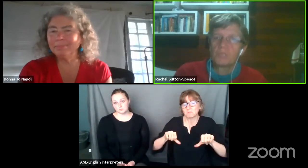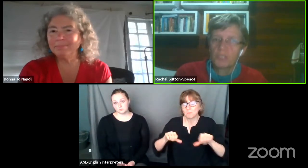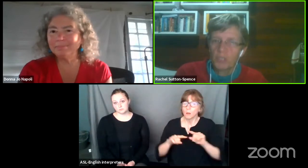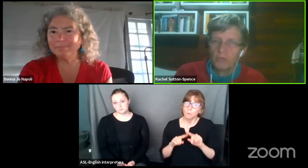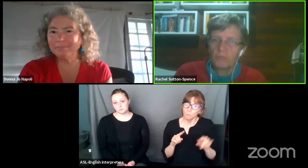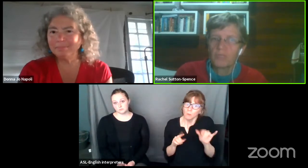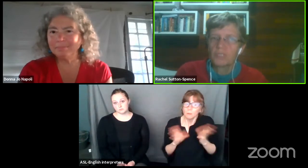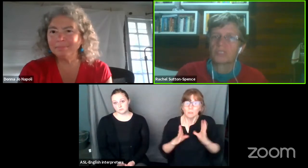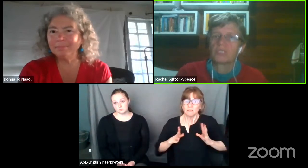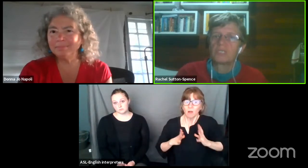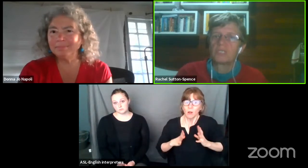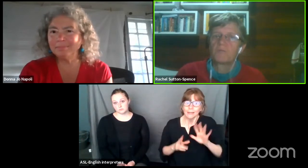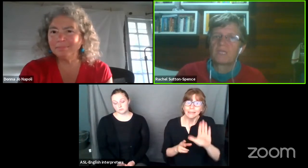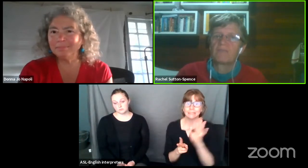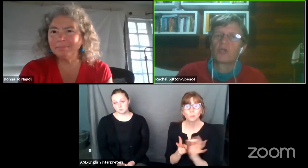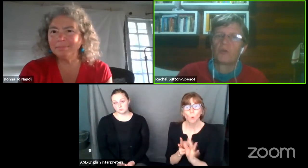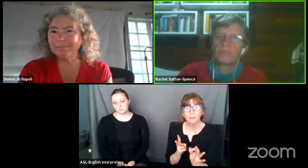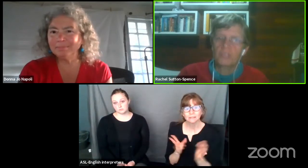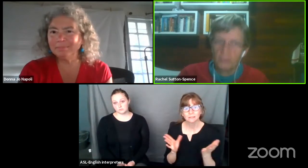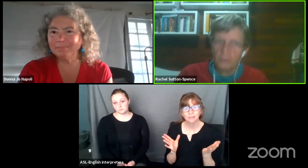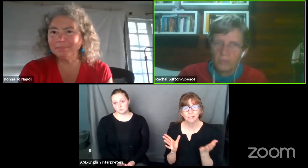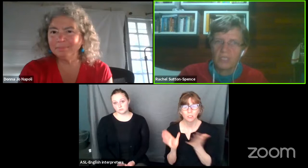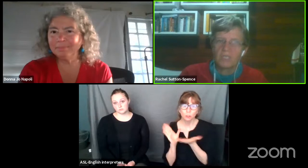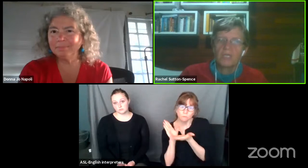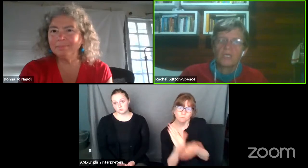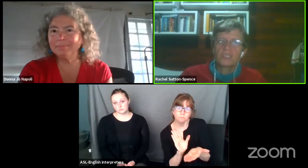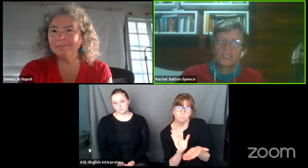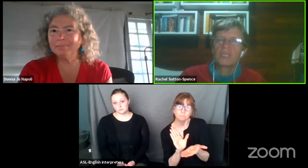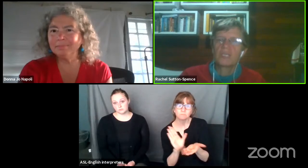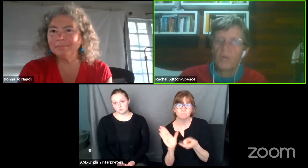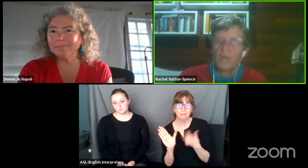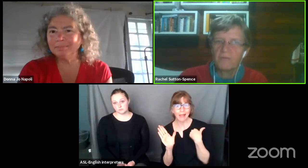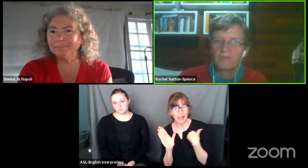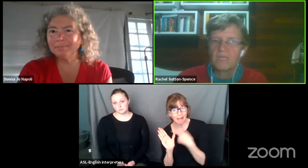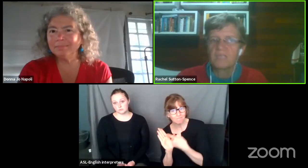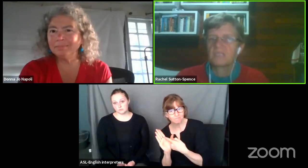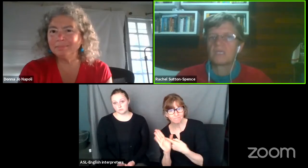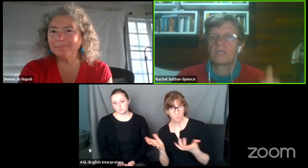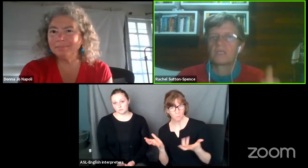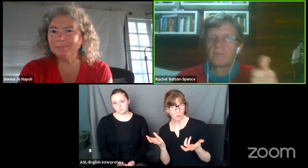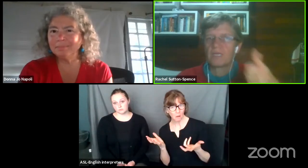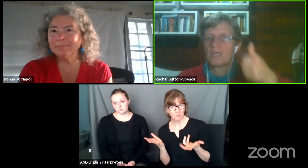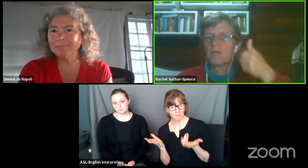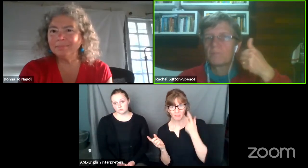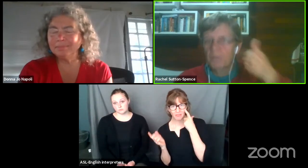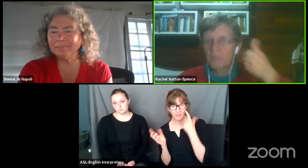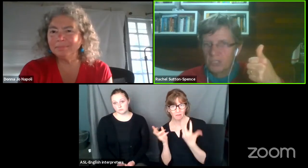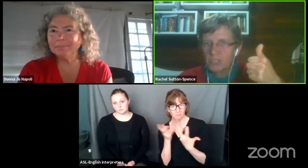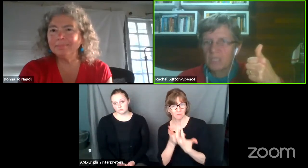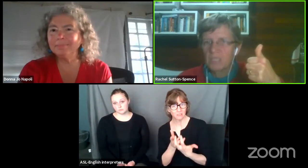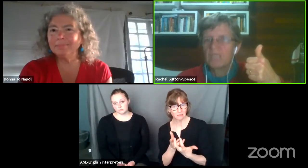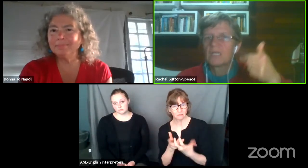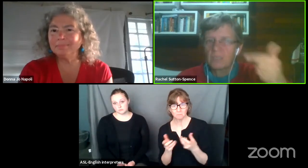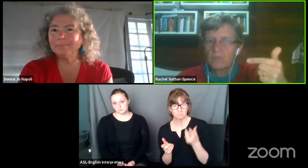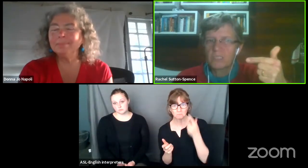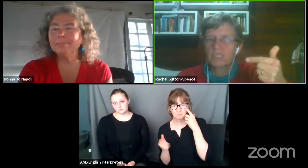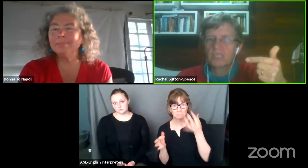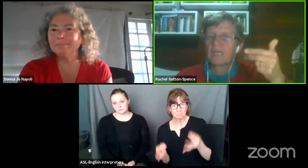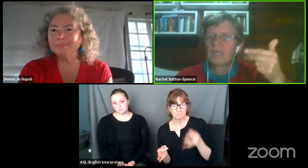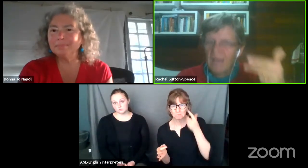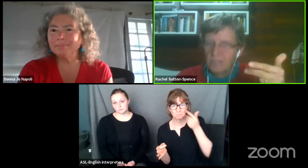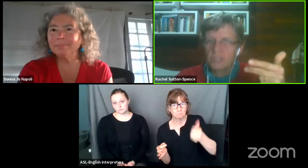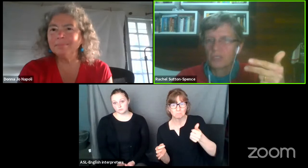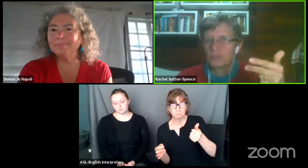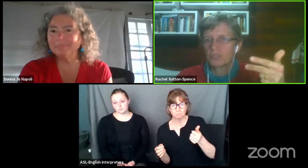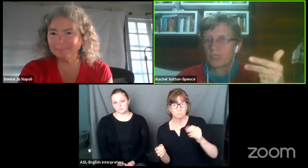he's been shown the richness and he's been given an opportunity to see one of the me's he can be, personally,